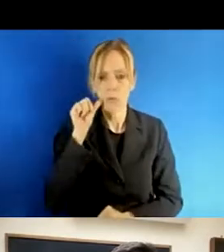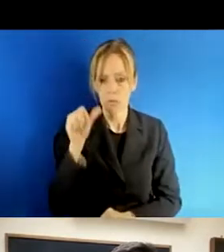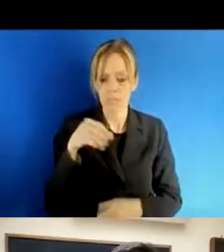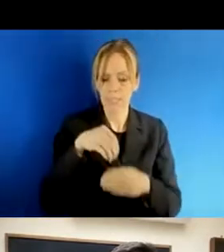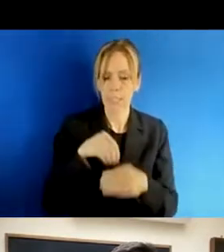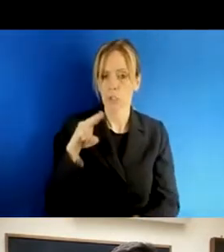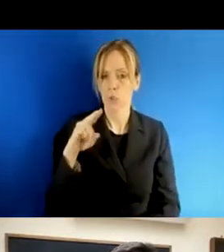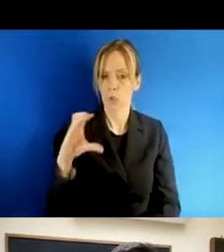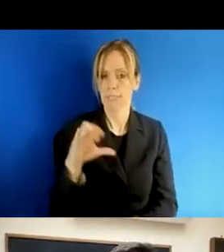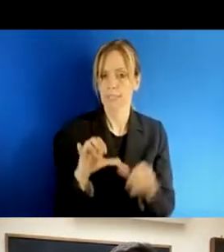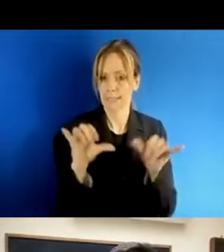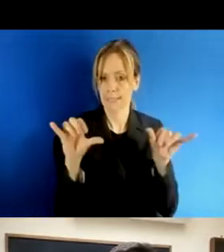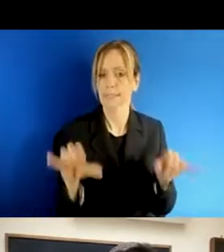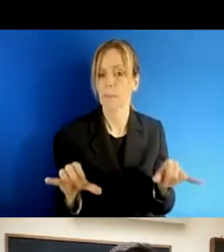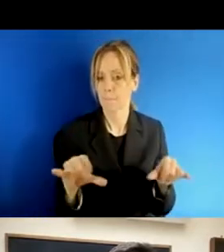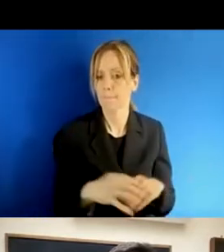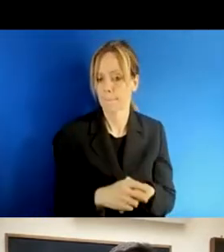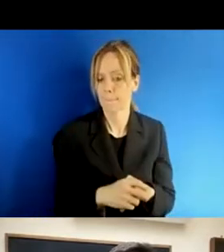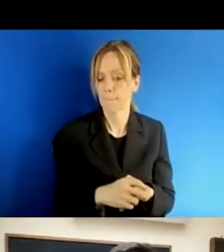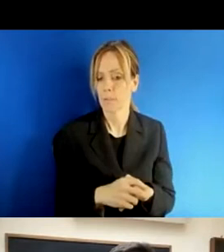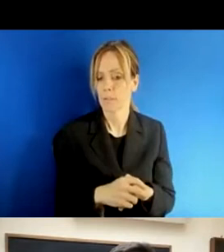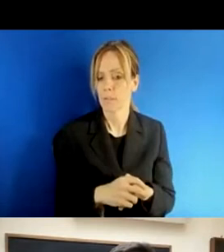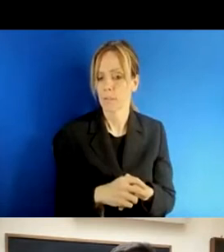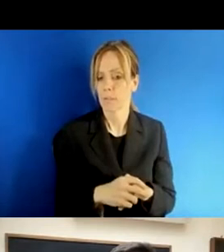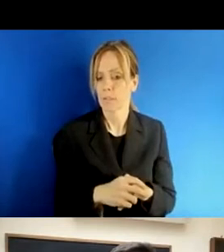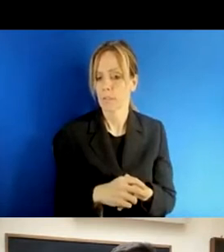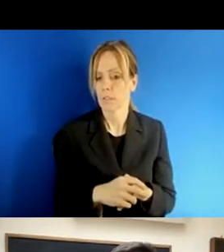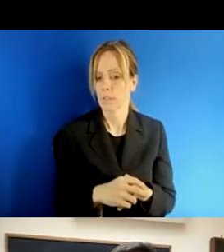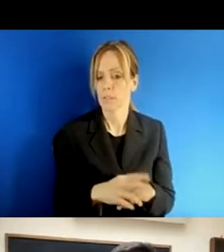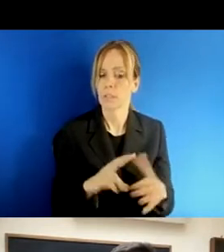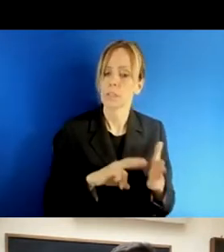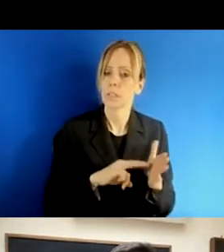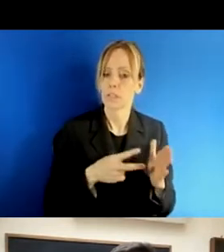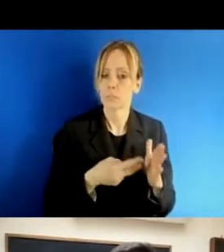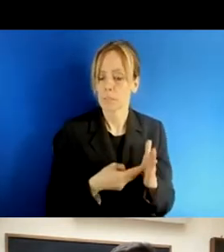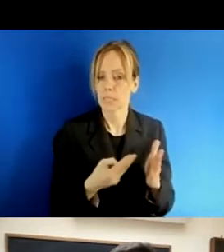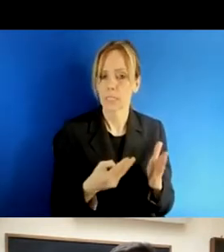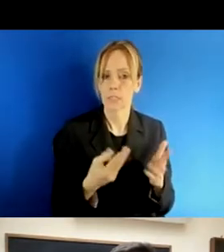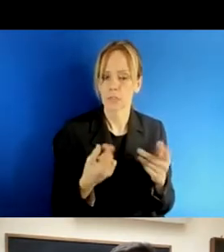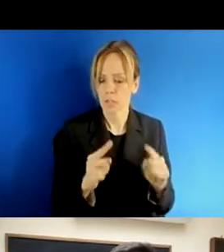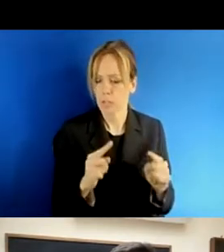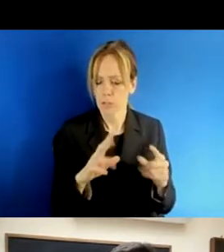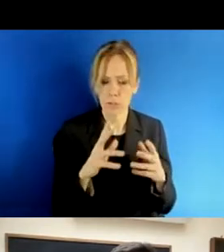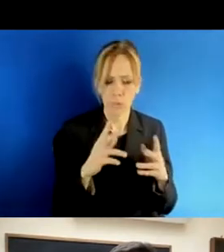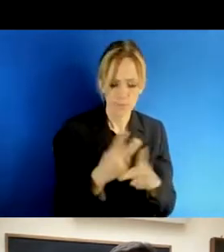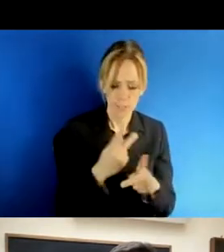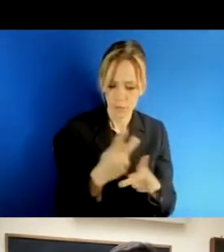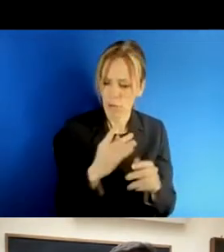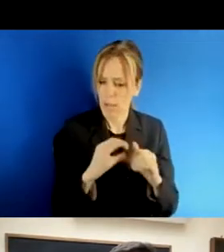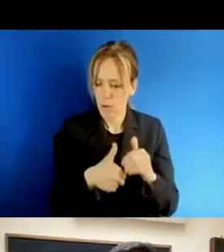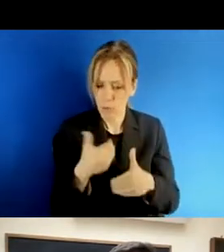system of trying to find ways to exist as a disabled graduate student has